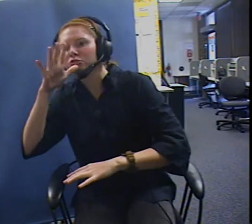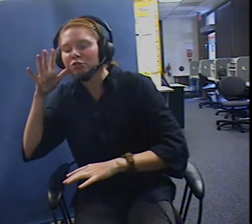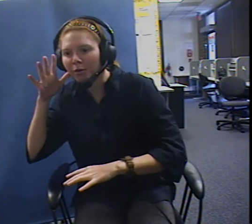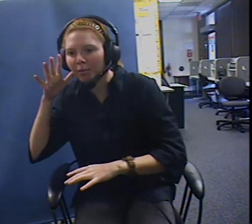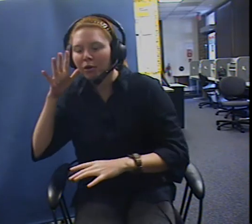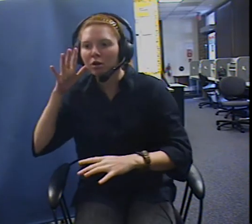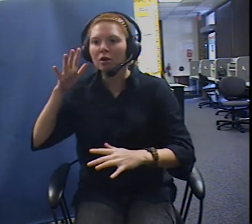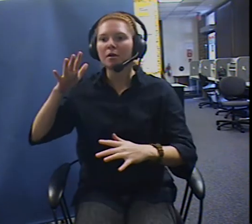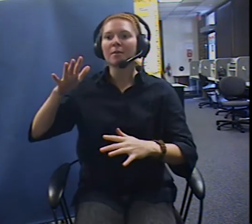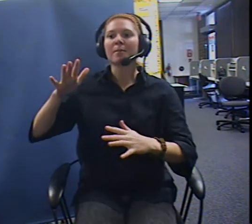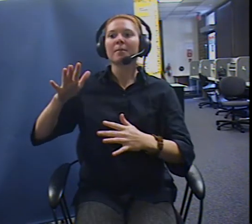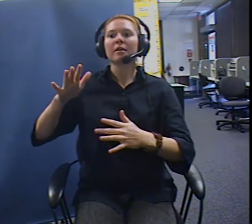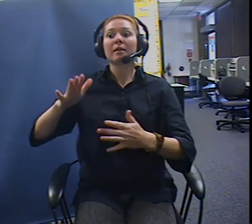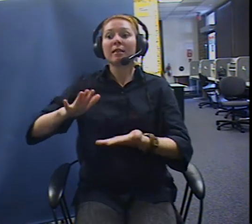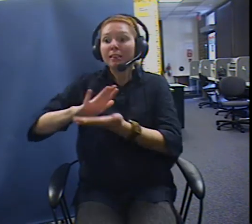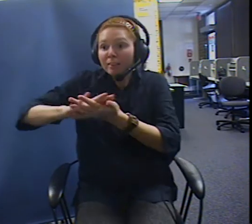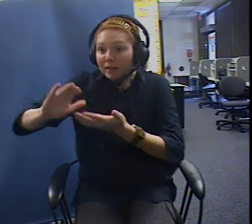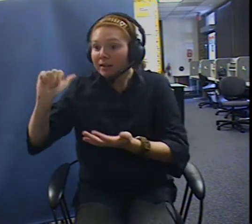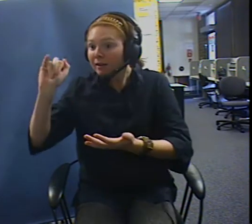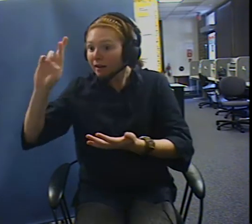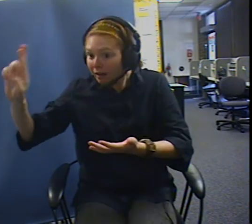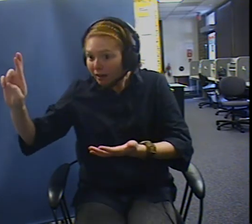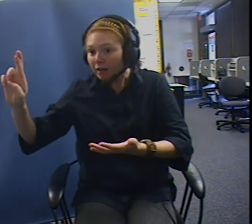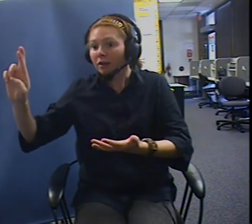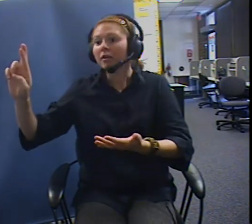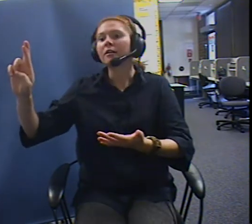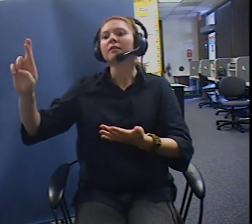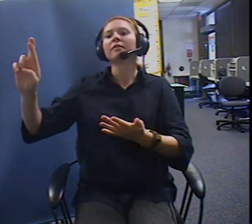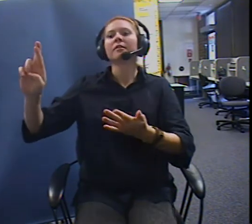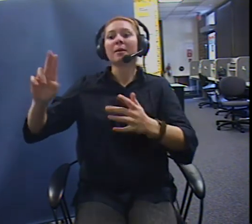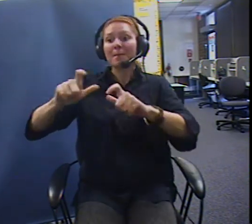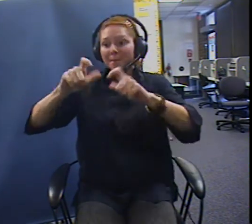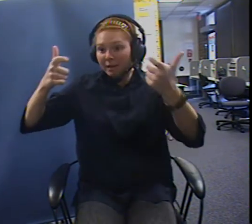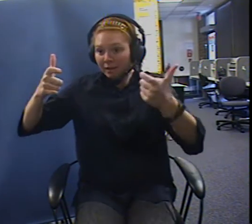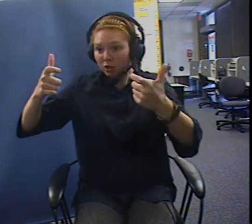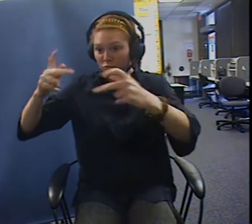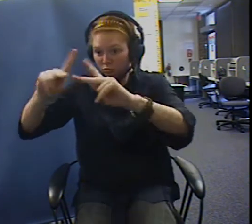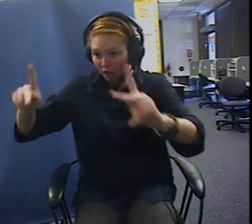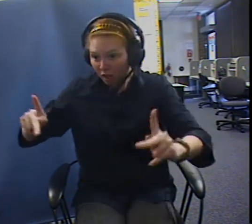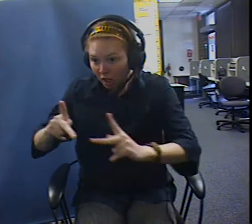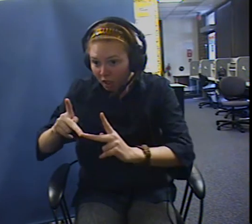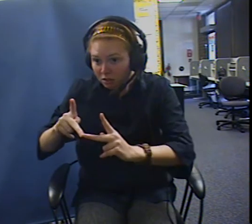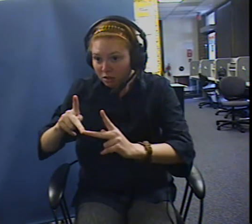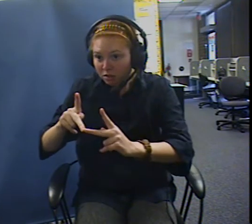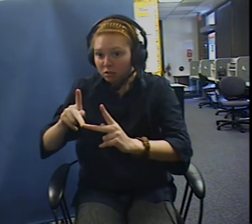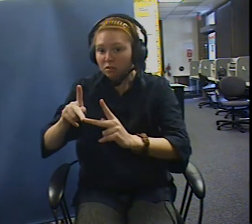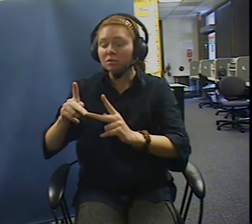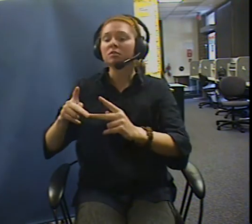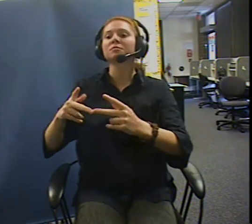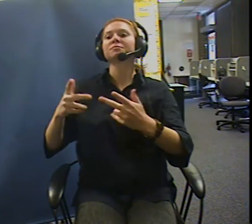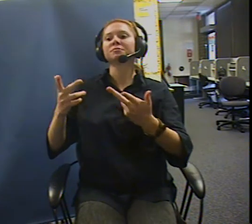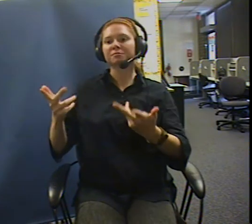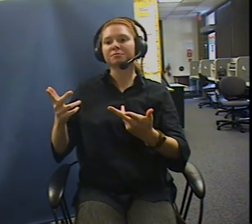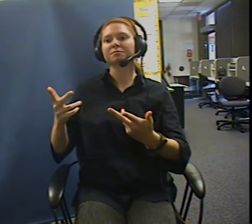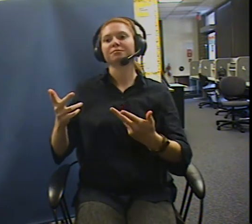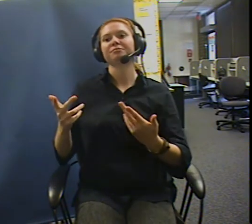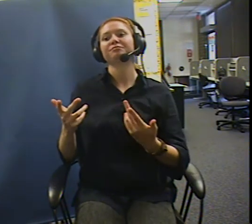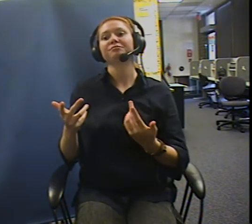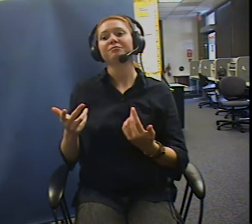While families may have wanted to move out of the city for decades, it was the rising incomes that occurred during and after World War II